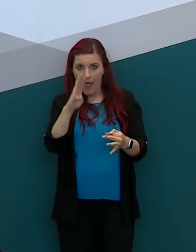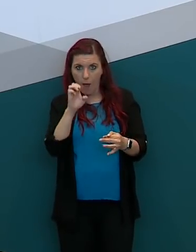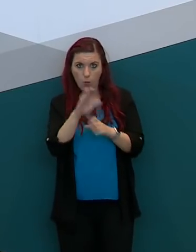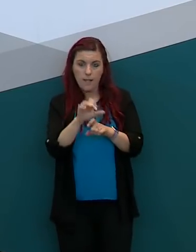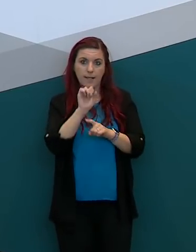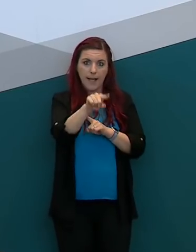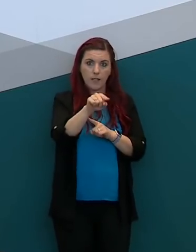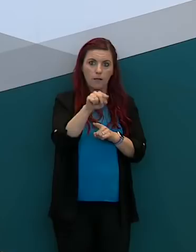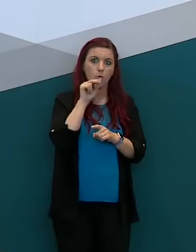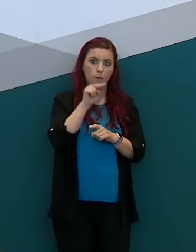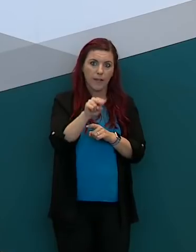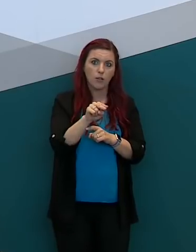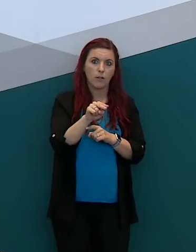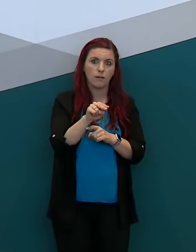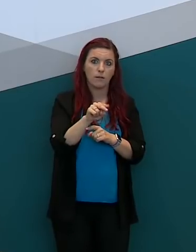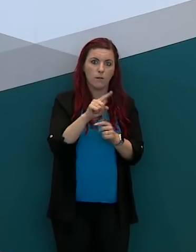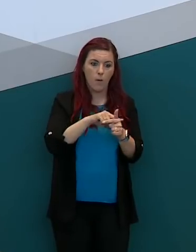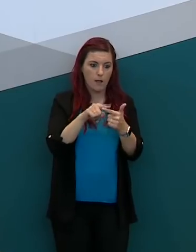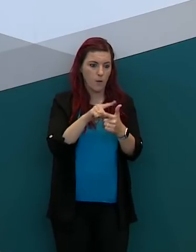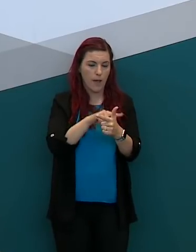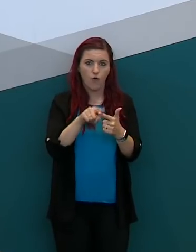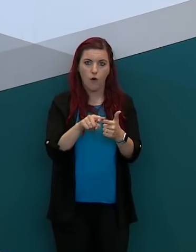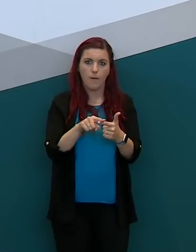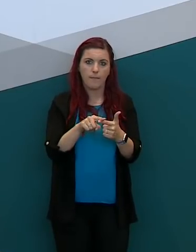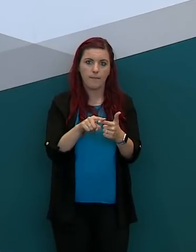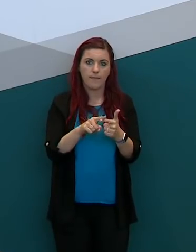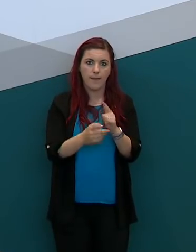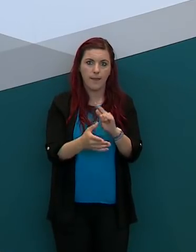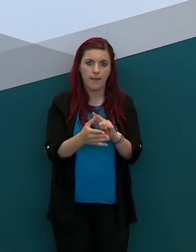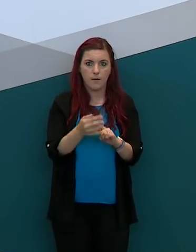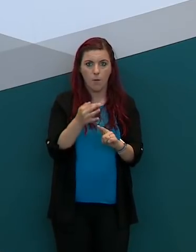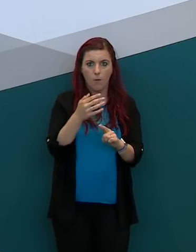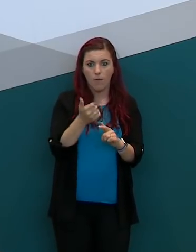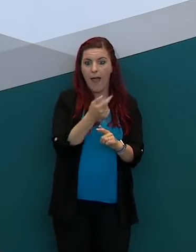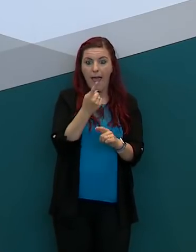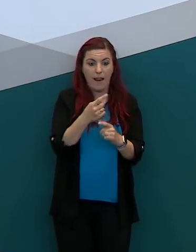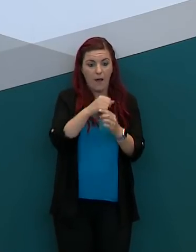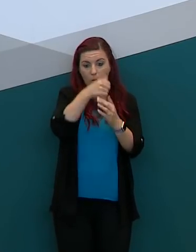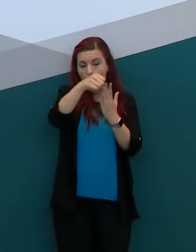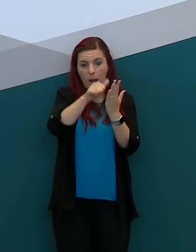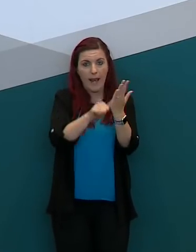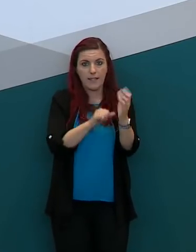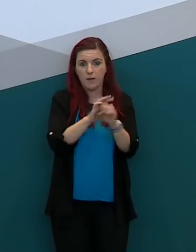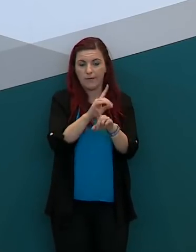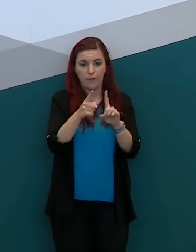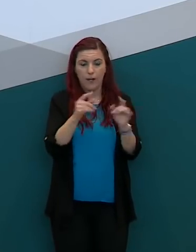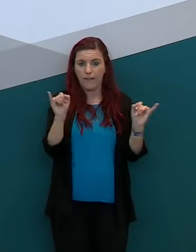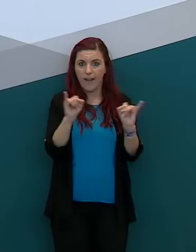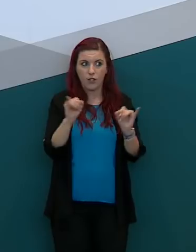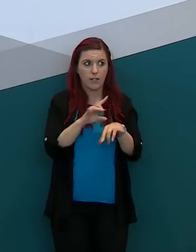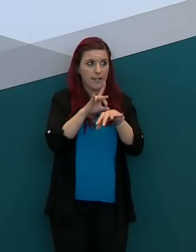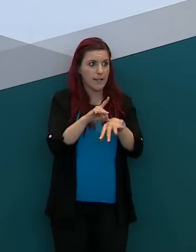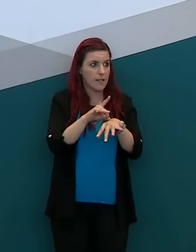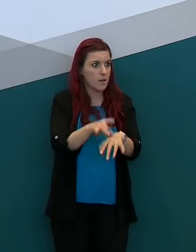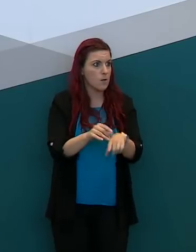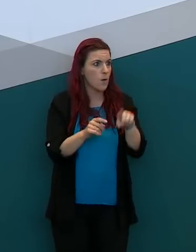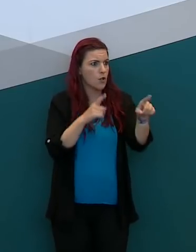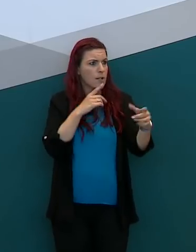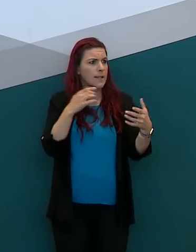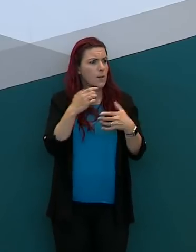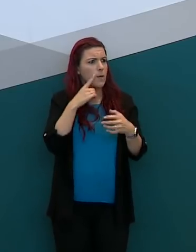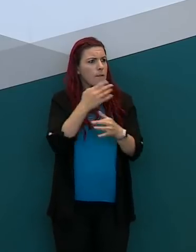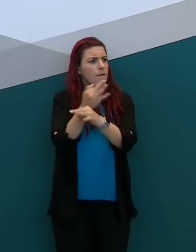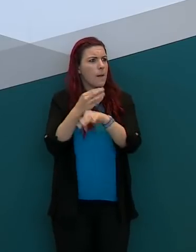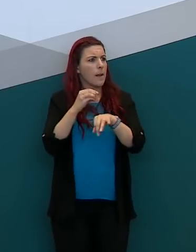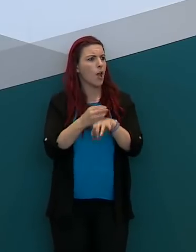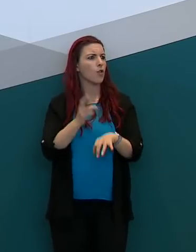That's what the legislation provides for one of a listed number of infectious diseases, of which this is now one. Because in the case of the family that was on radio earlier,